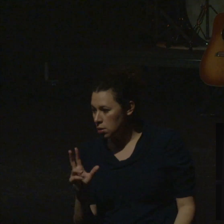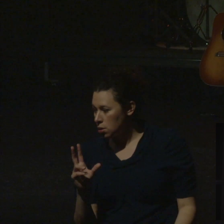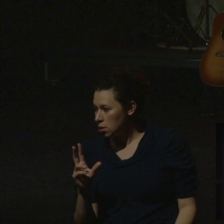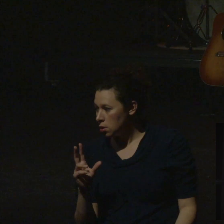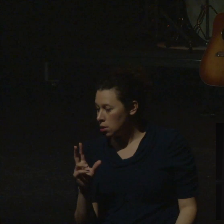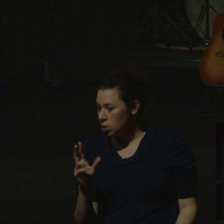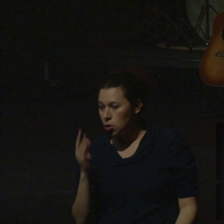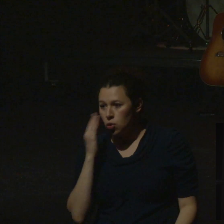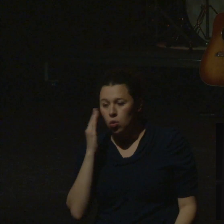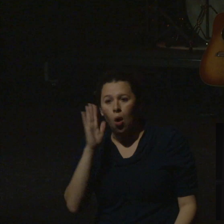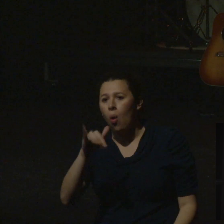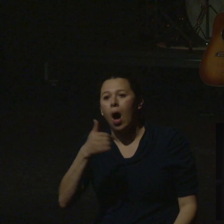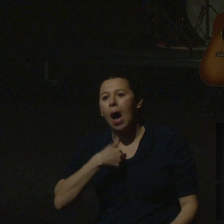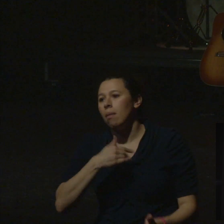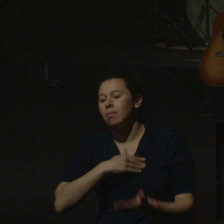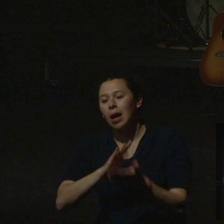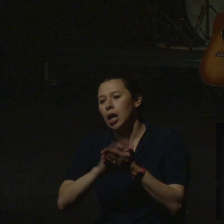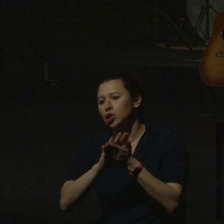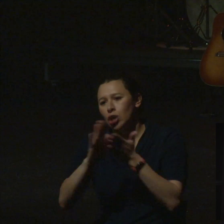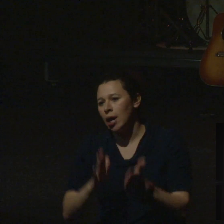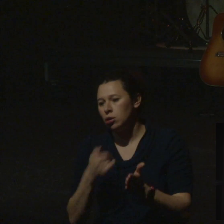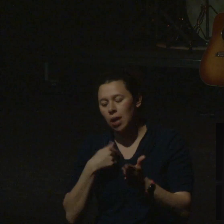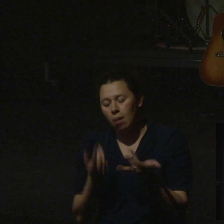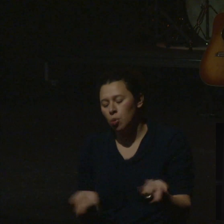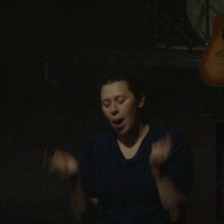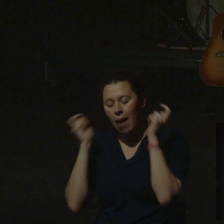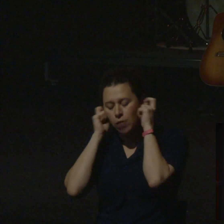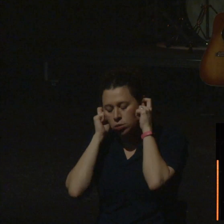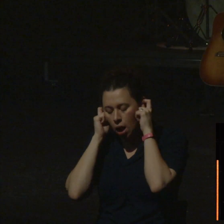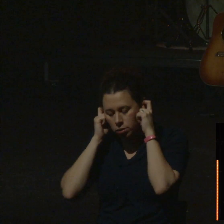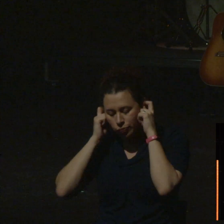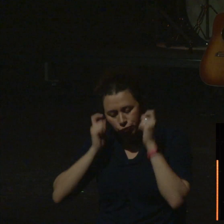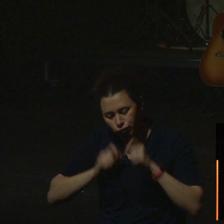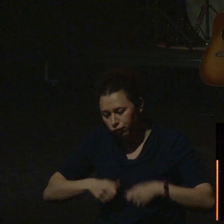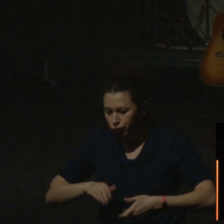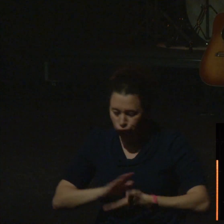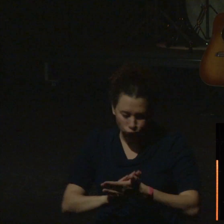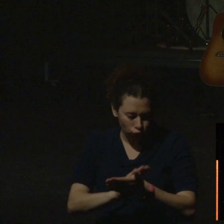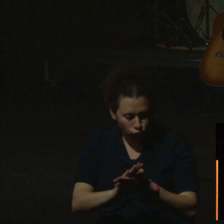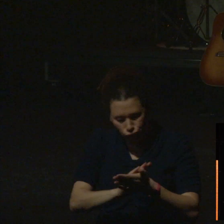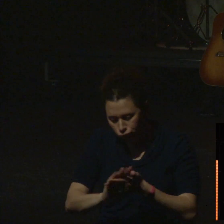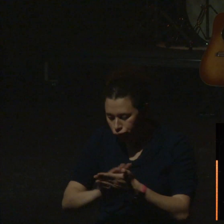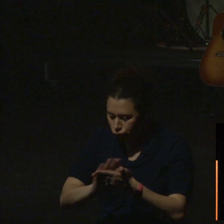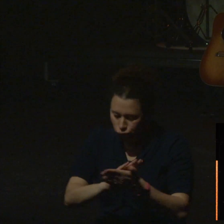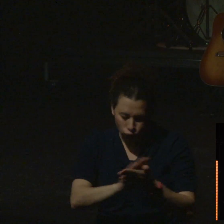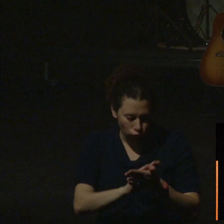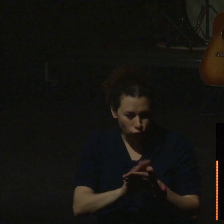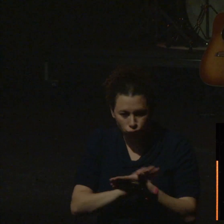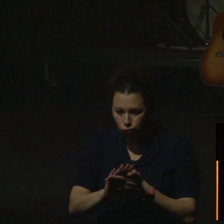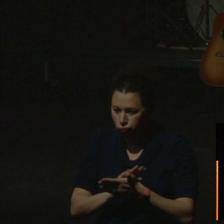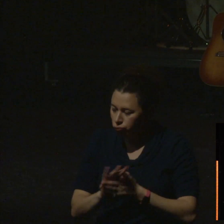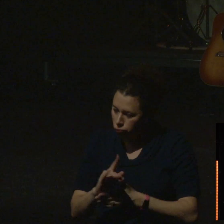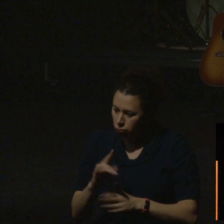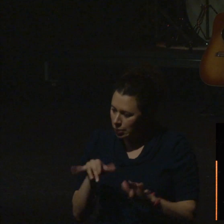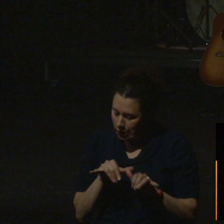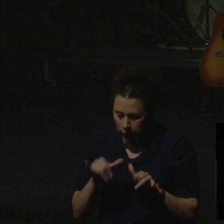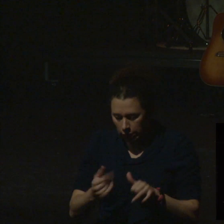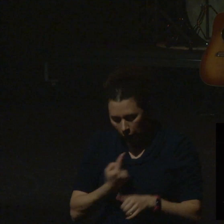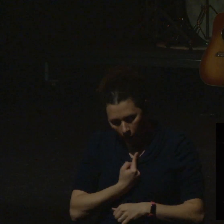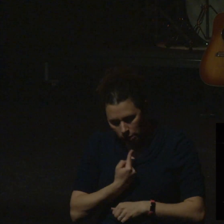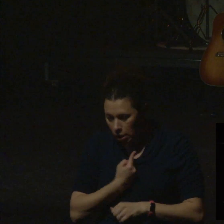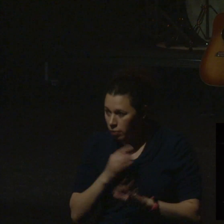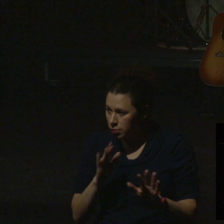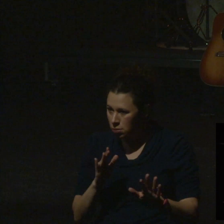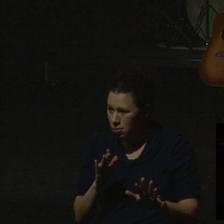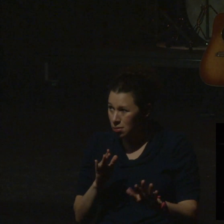all day. I just put my headphones on. I go throughout the building doing my thing. I stay to myself. Is